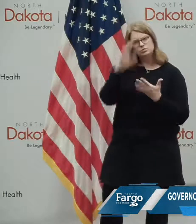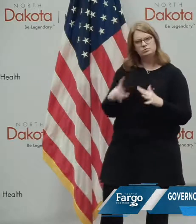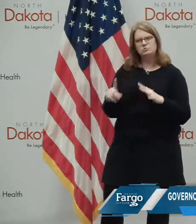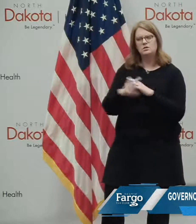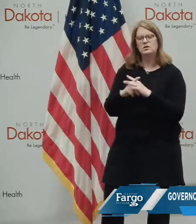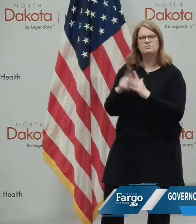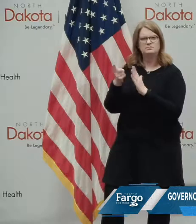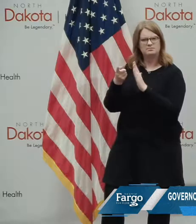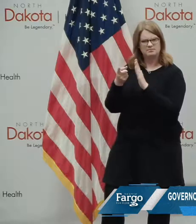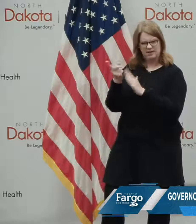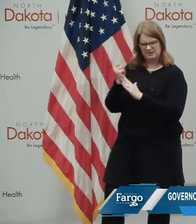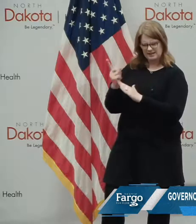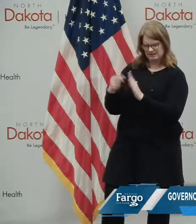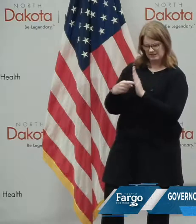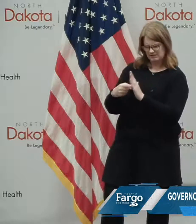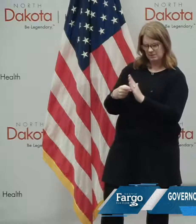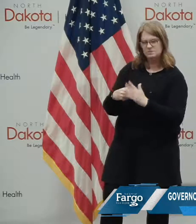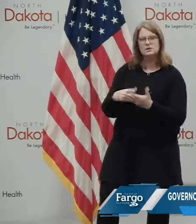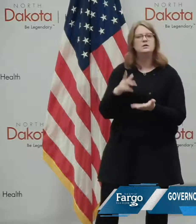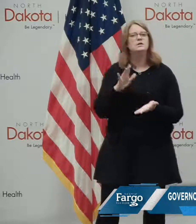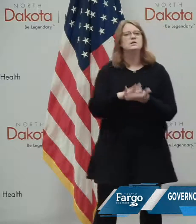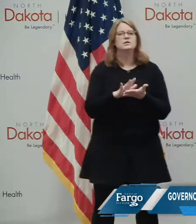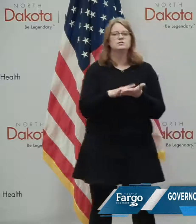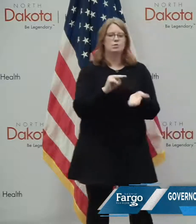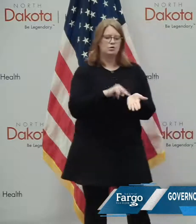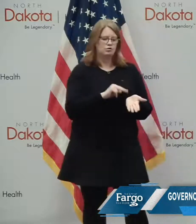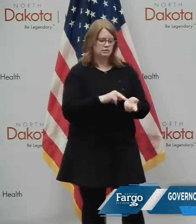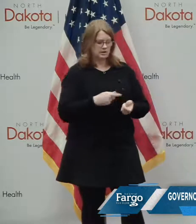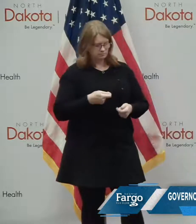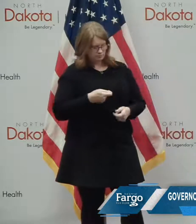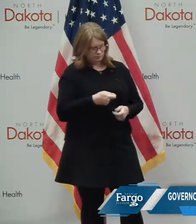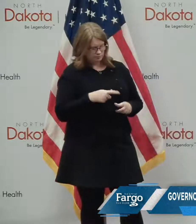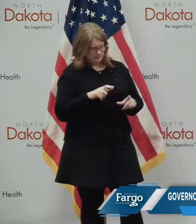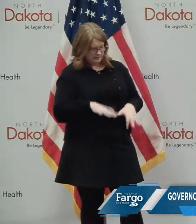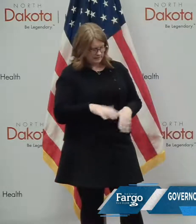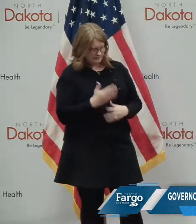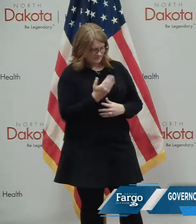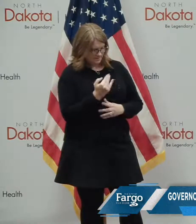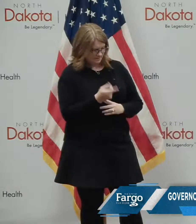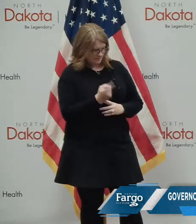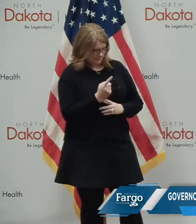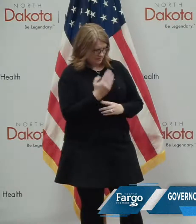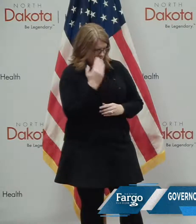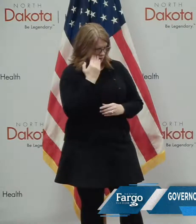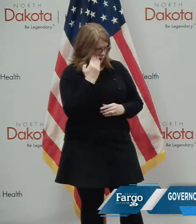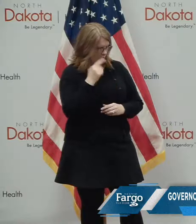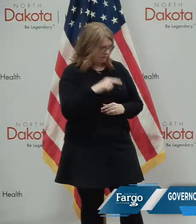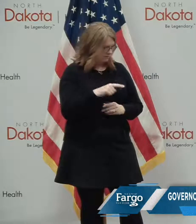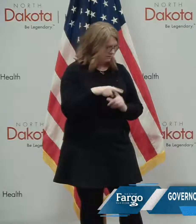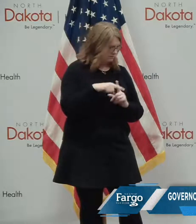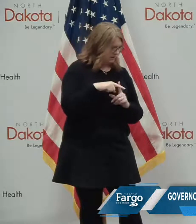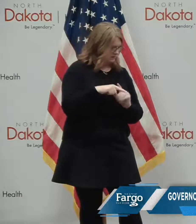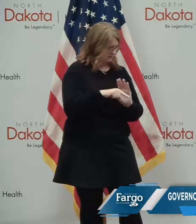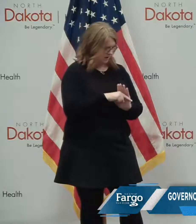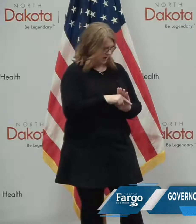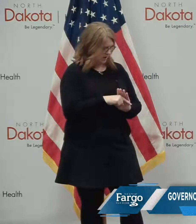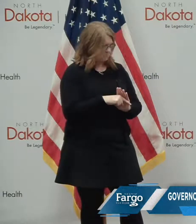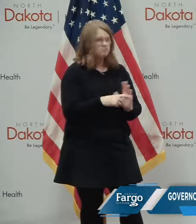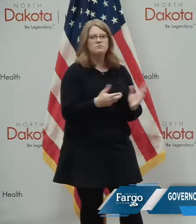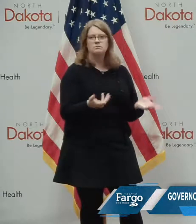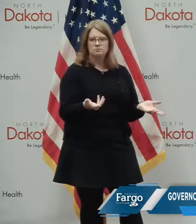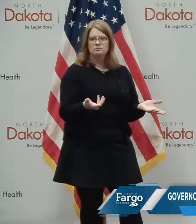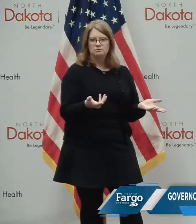symptoms, the school nurse could give a test right there in 15 minutes, know whether the person is positive or not,